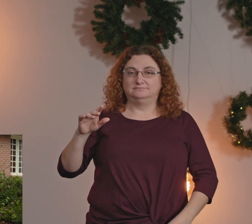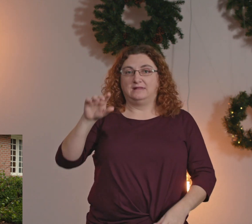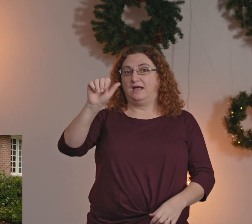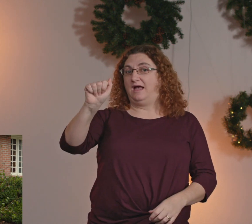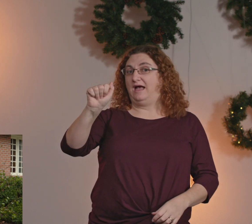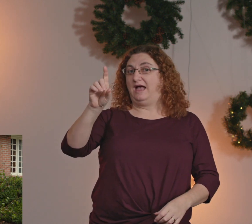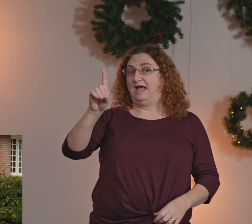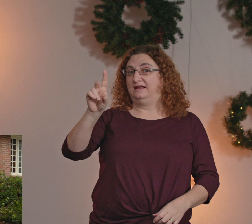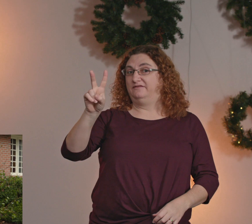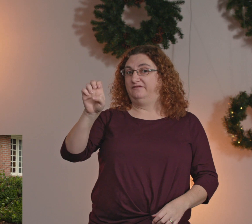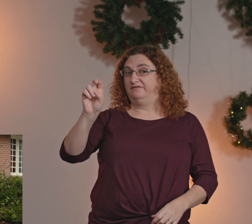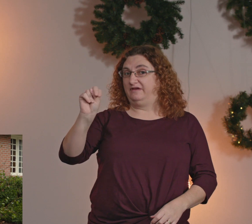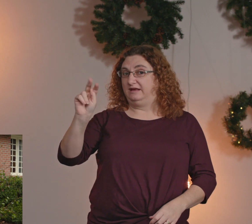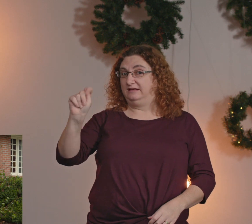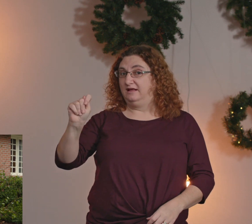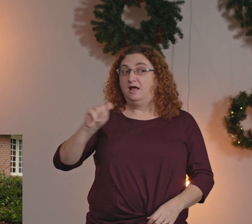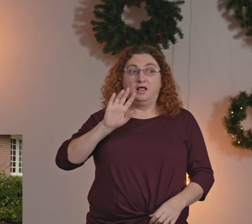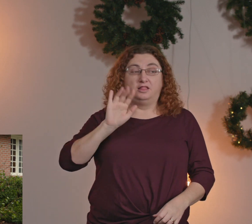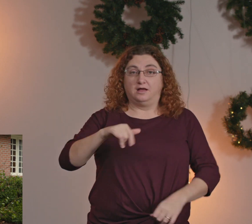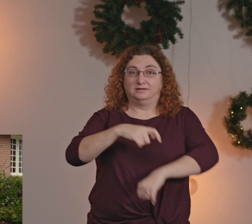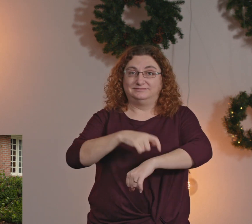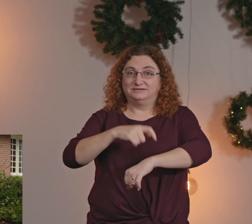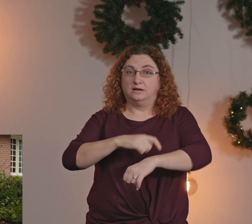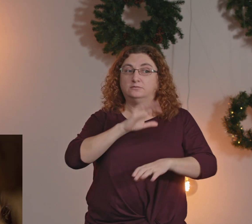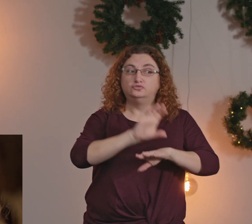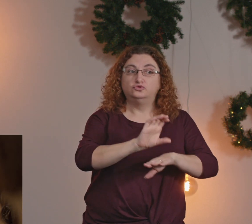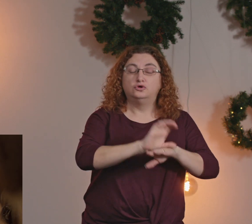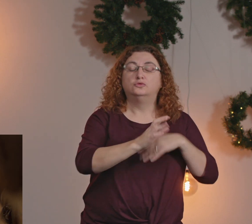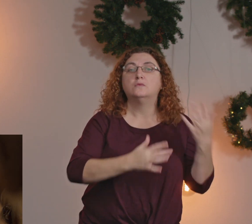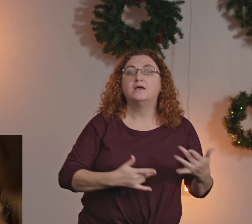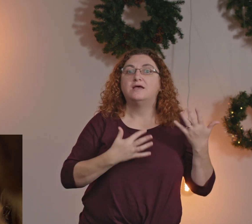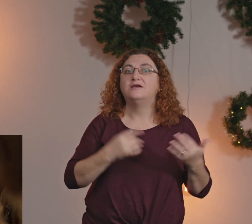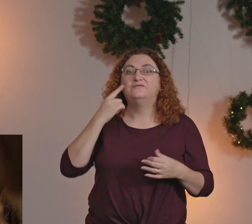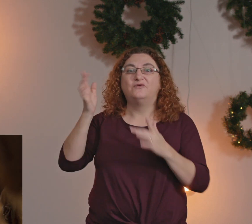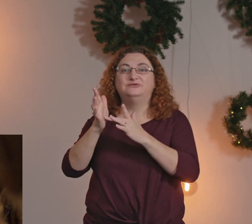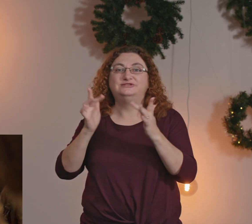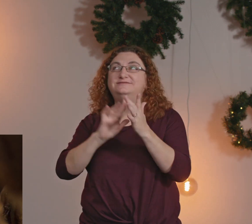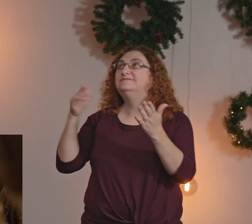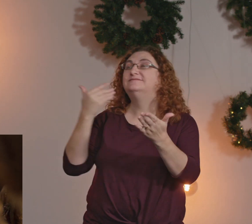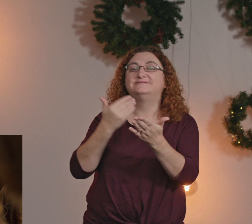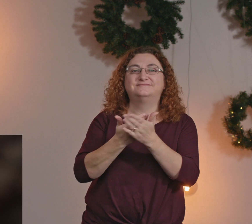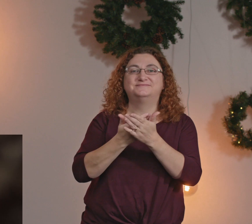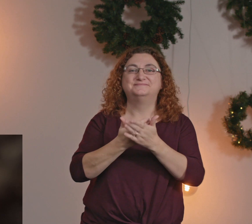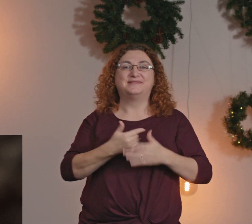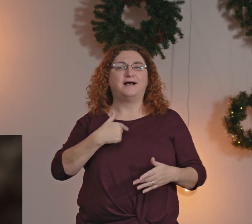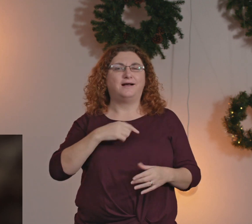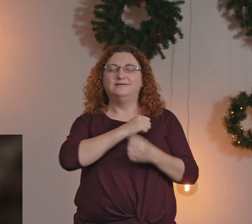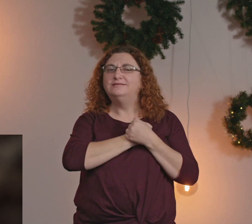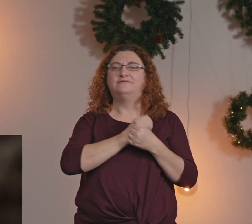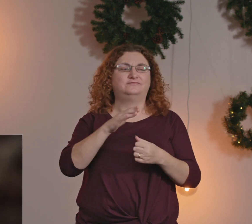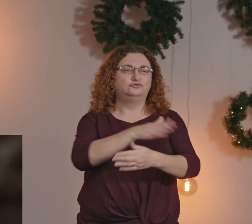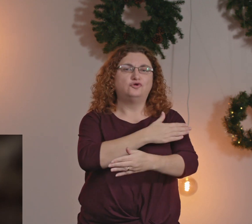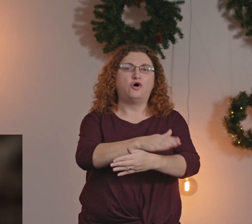Jesus came, when He was born. It's my favorite Christmas song of the Advent season is "Come Thou Long Expected